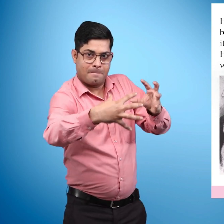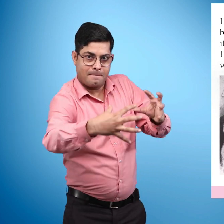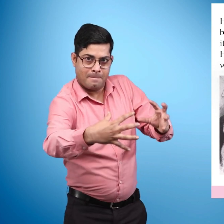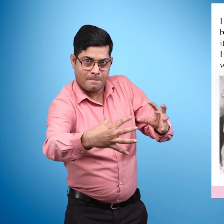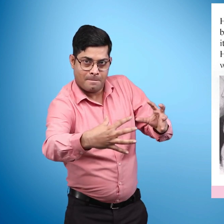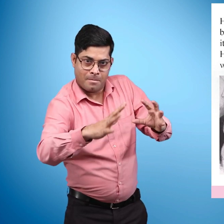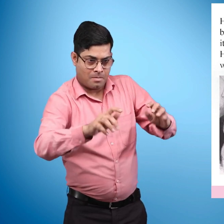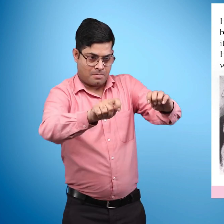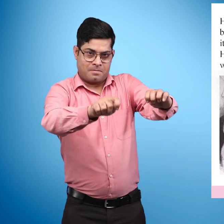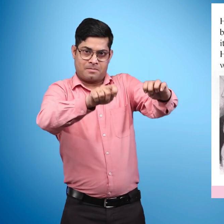exactly like a sleeping man.